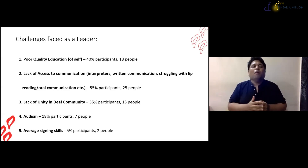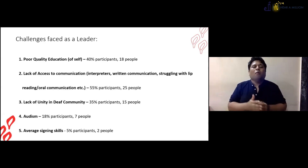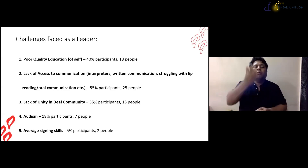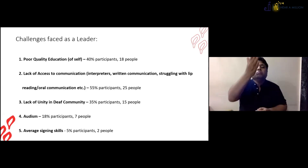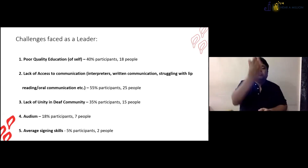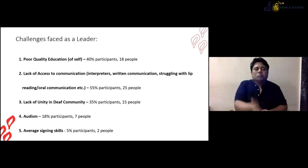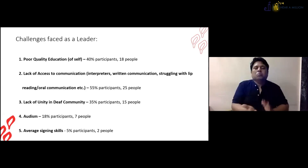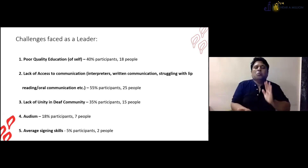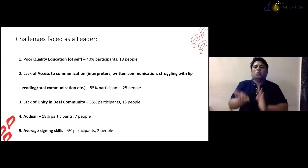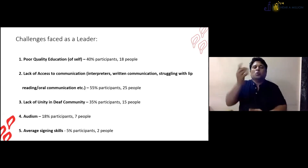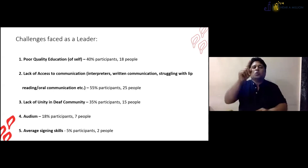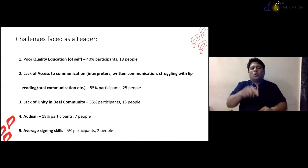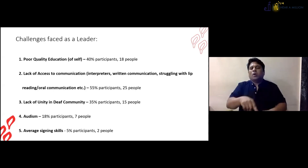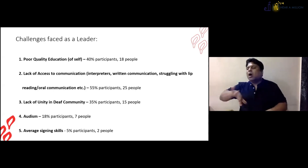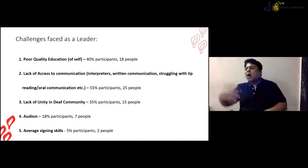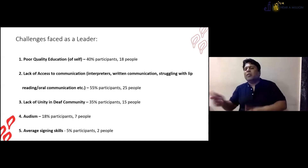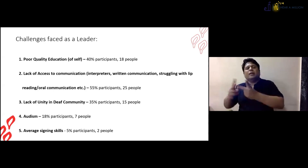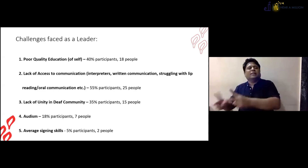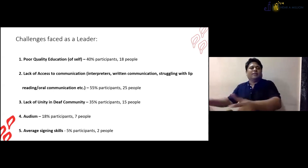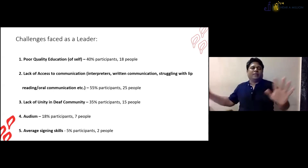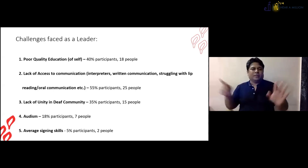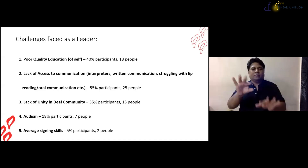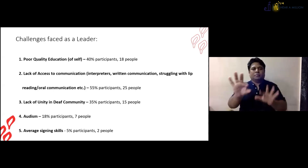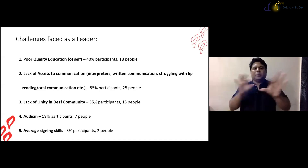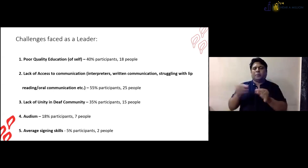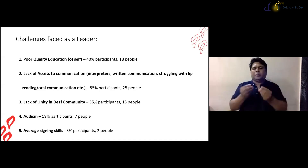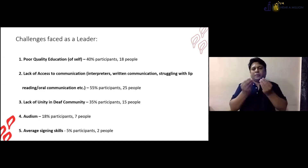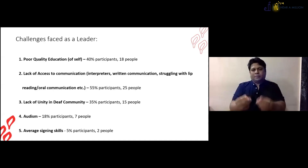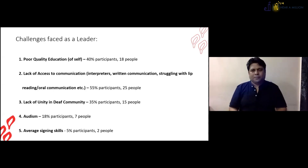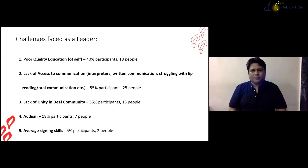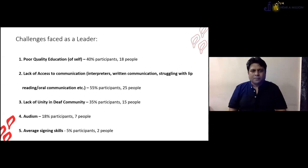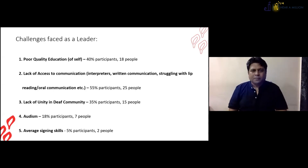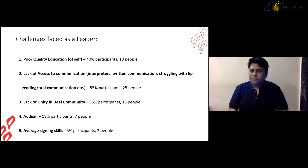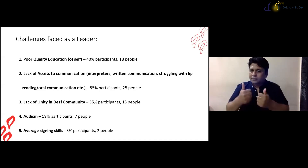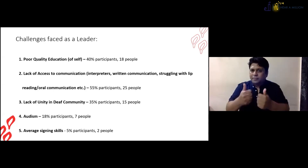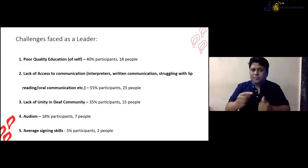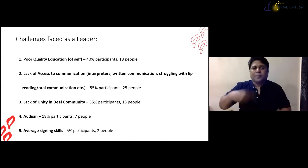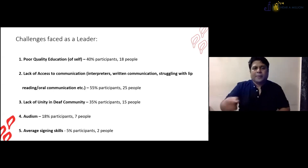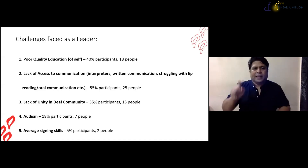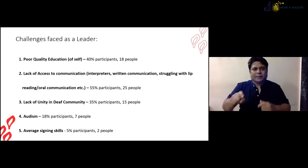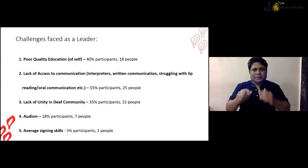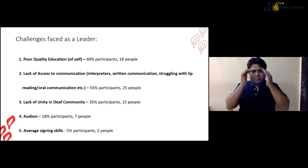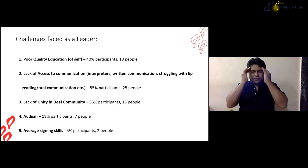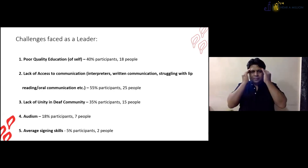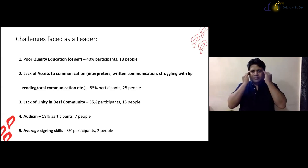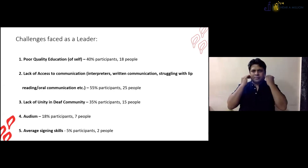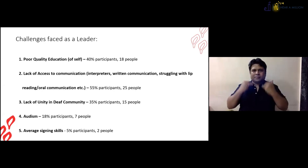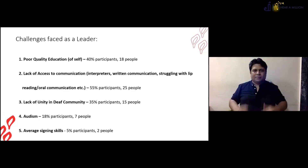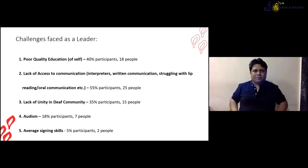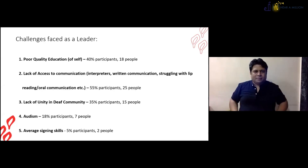feel that they have average signing skills. So these are most of the challenges that the leaders have faced, common ones which we